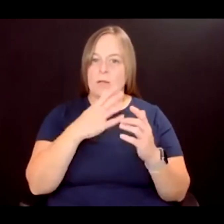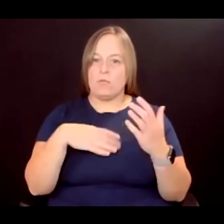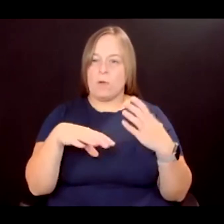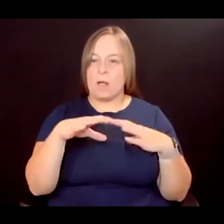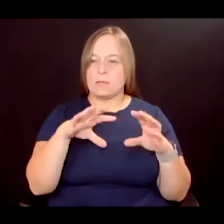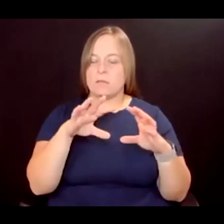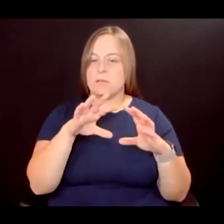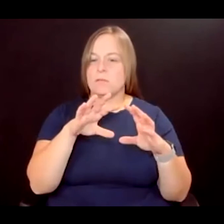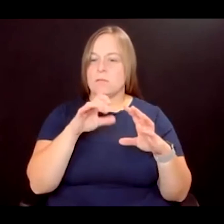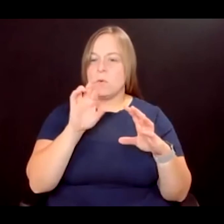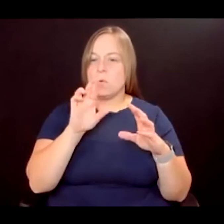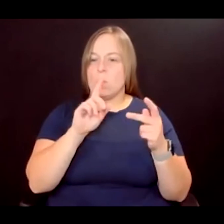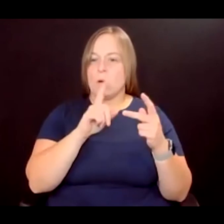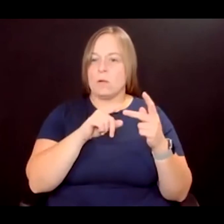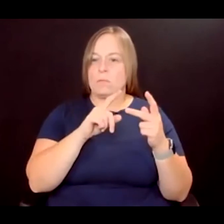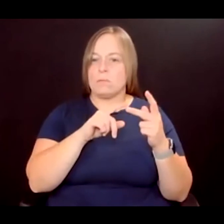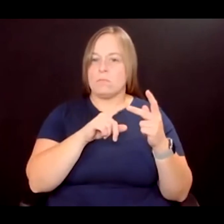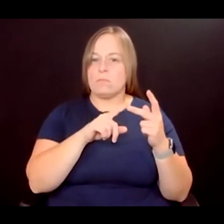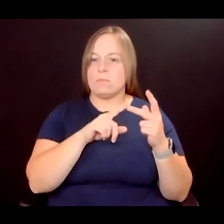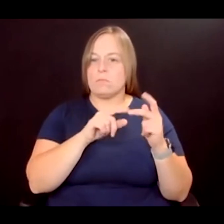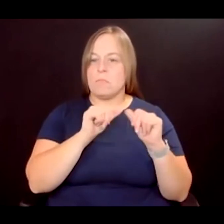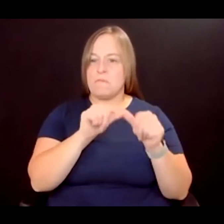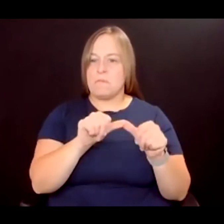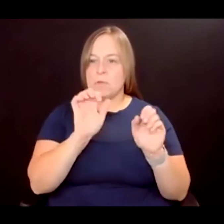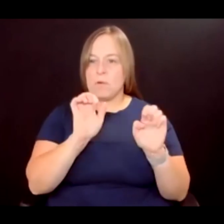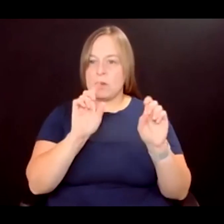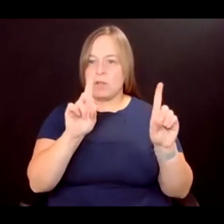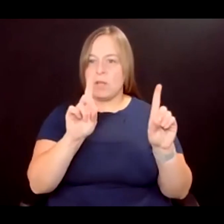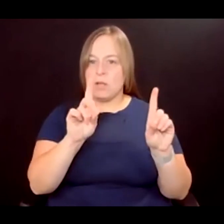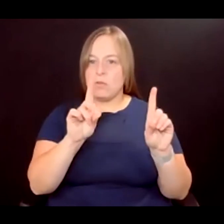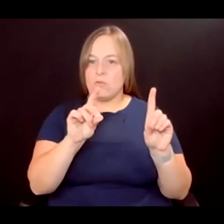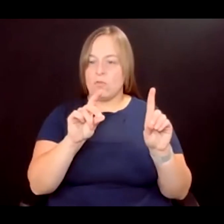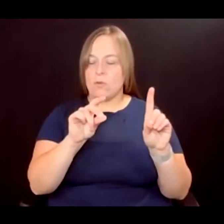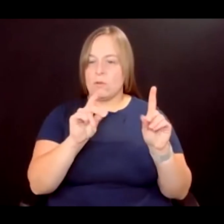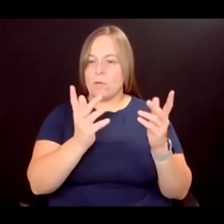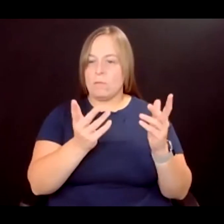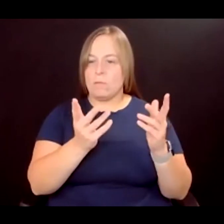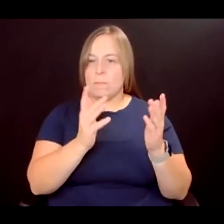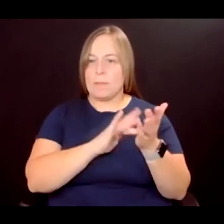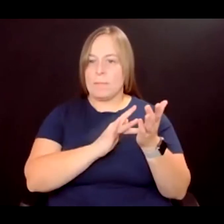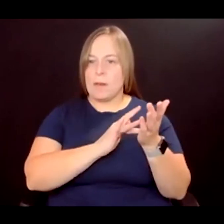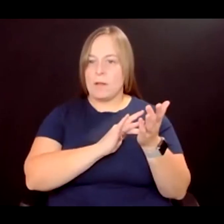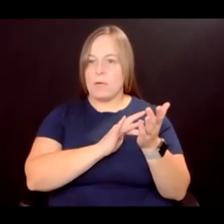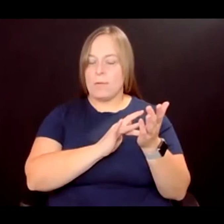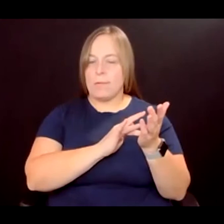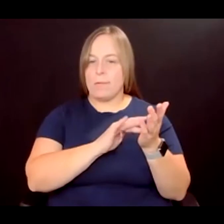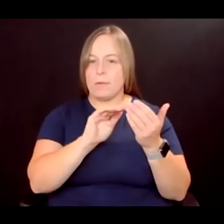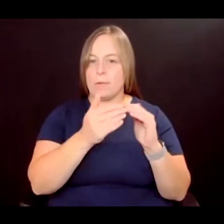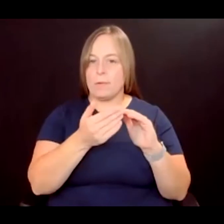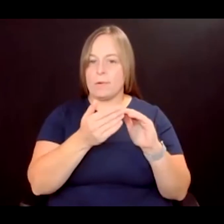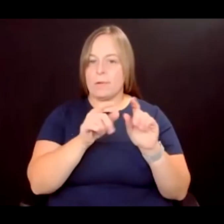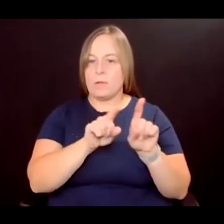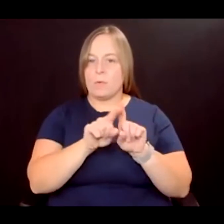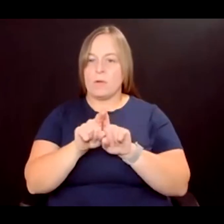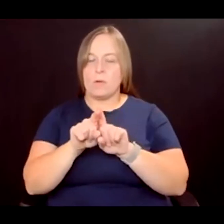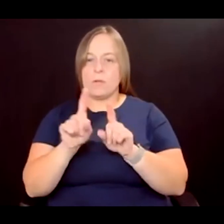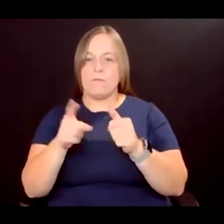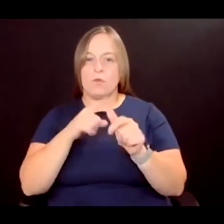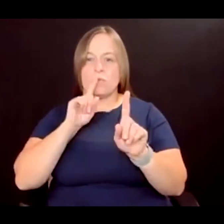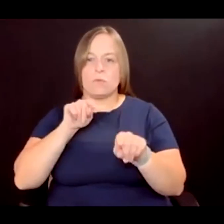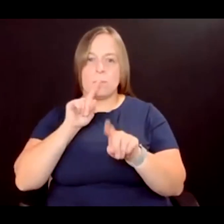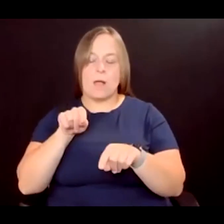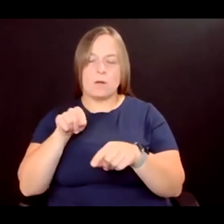disabled community, to be able to have work from home options, because a lot of companies are struggling with employment issues.